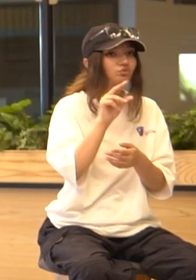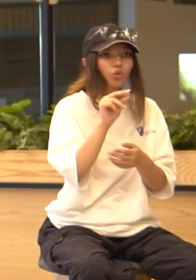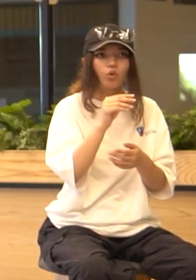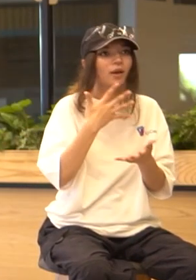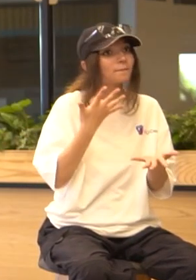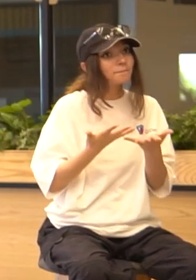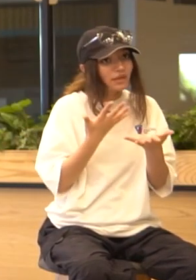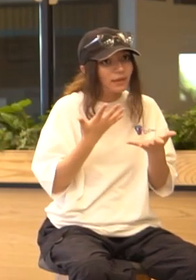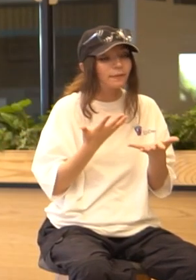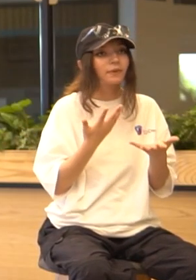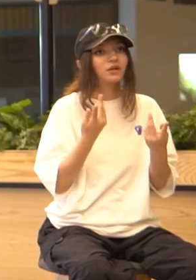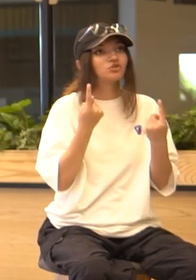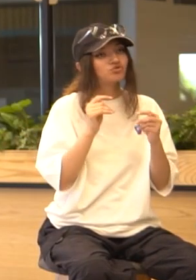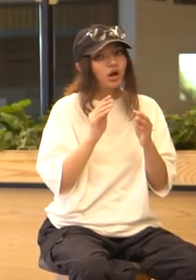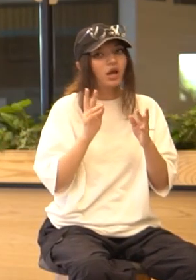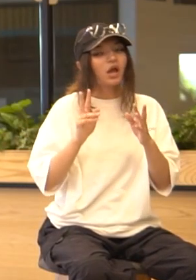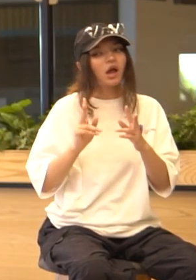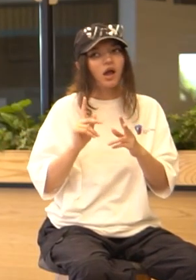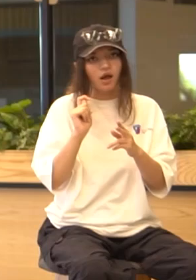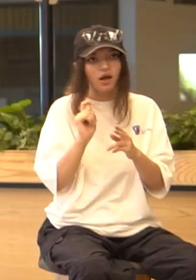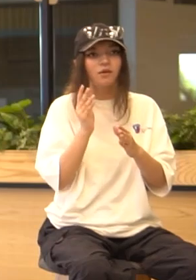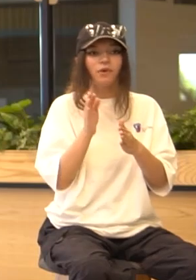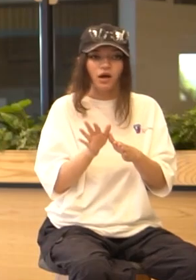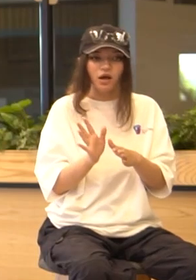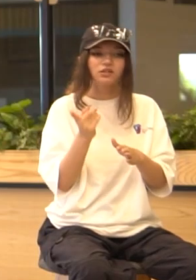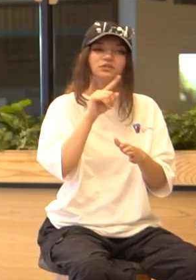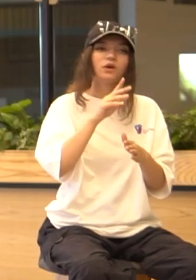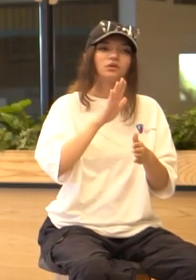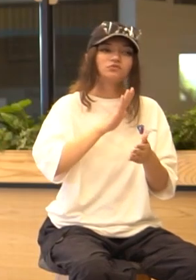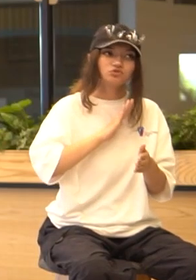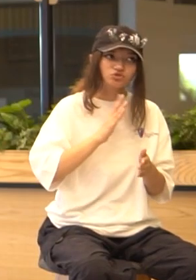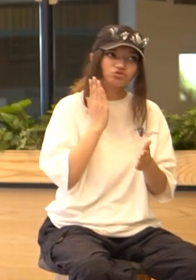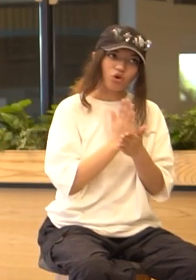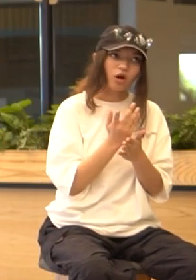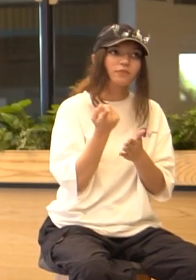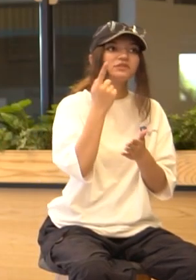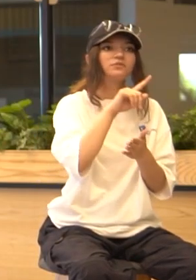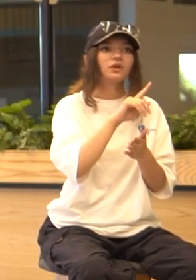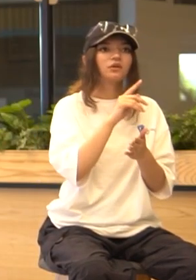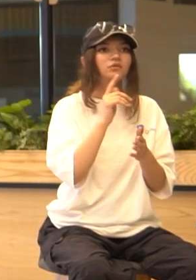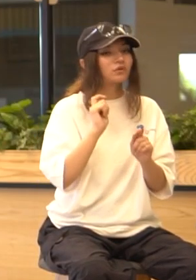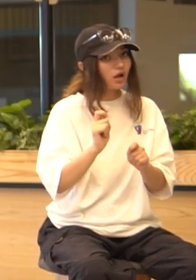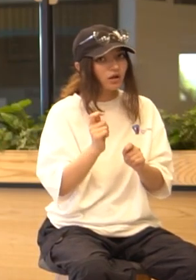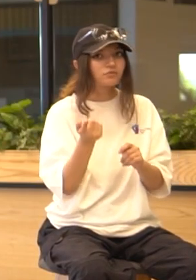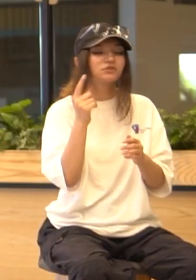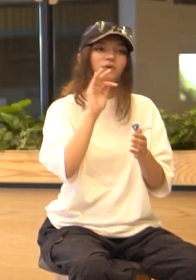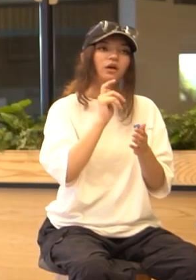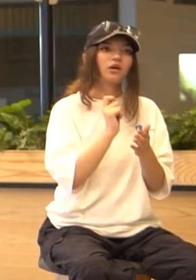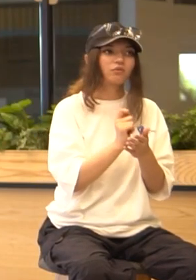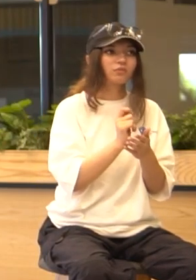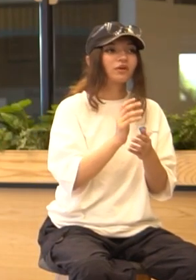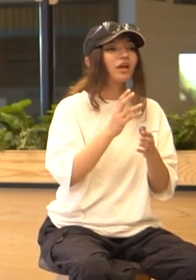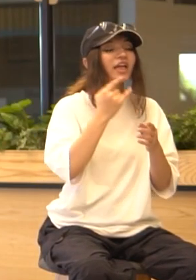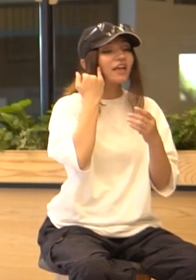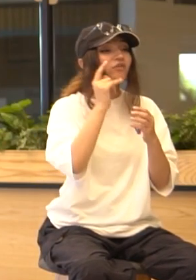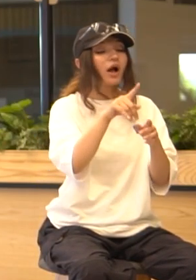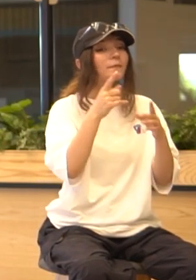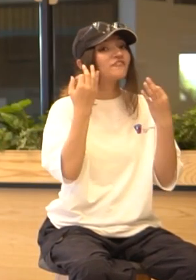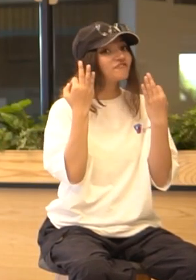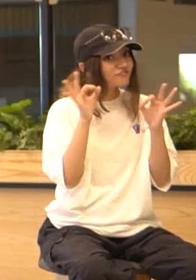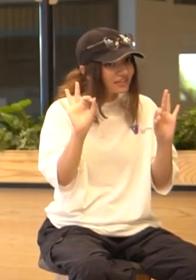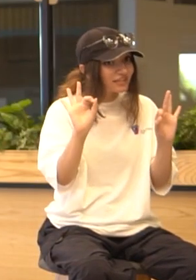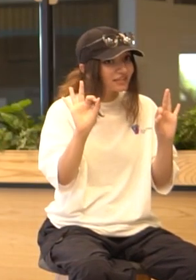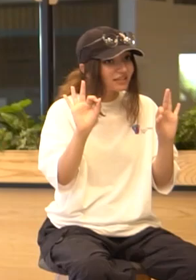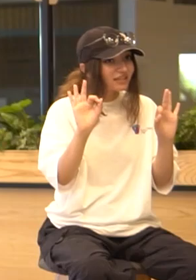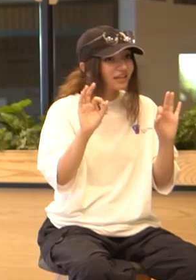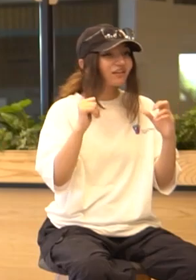you're consistent with it. And that's going to build your pattern. So make sure that whatever you can commit to, you are doing it. Whether